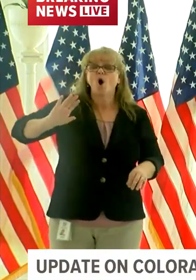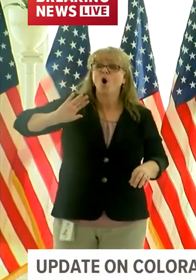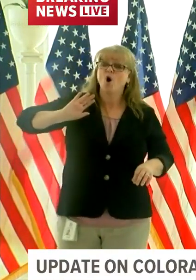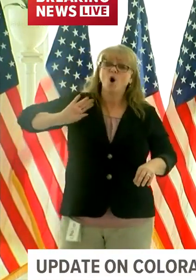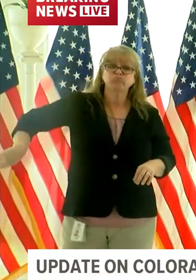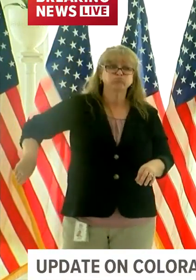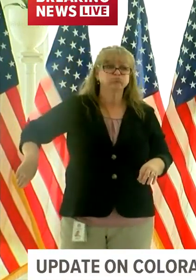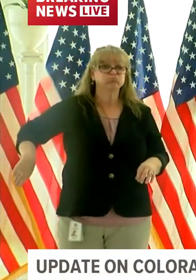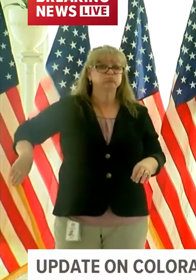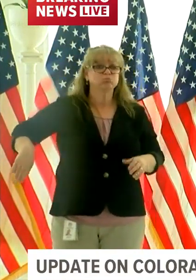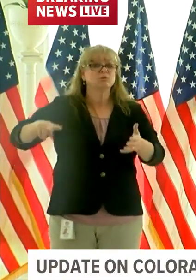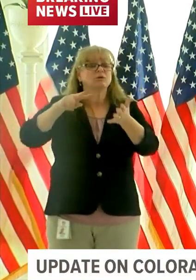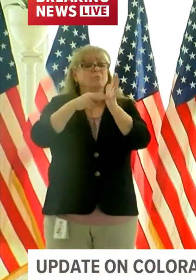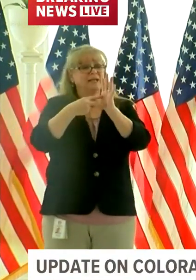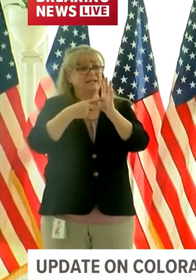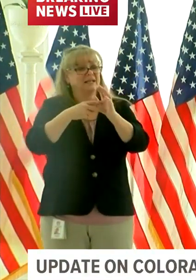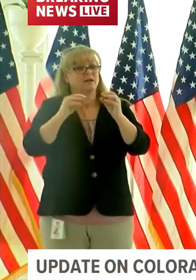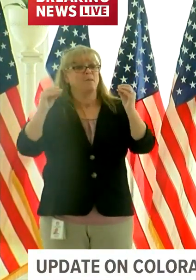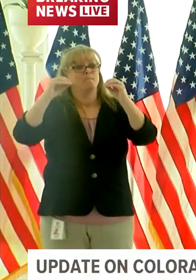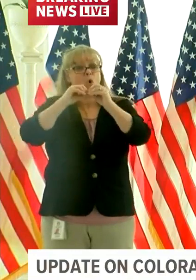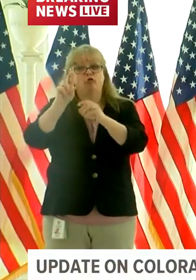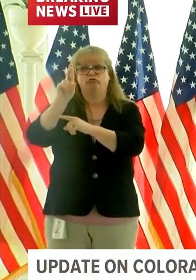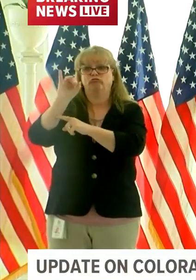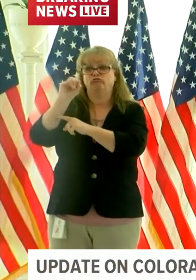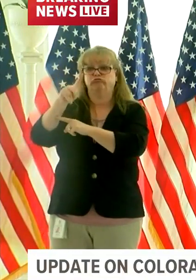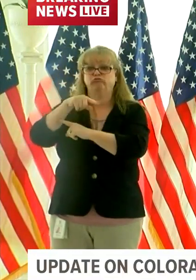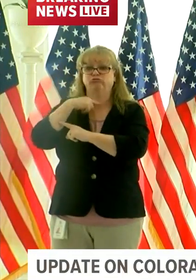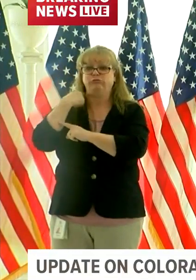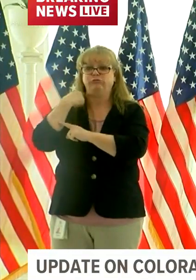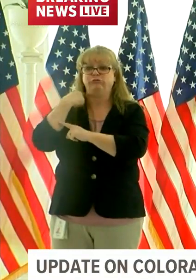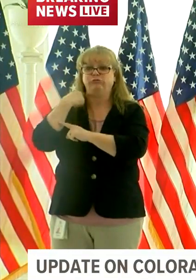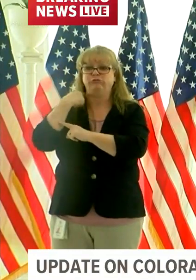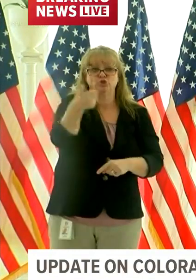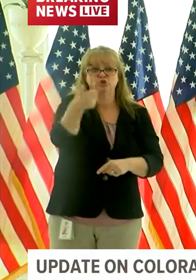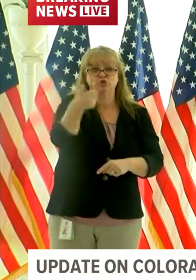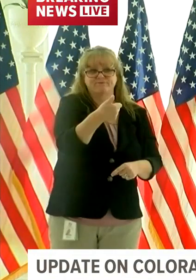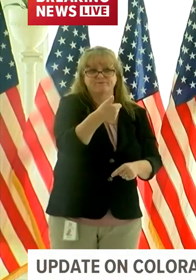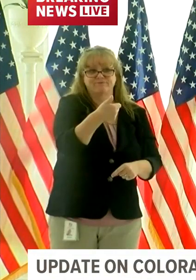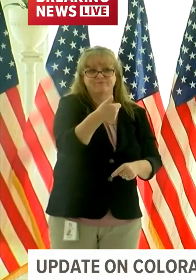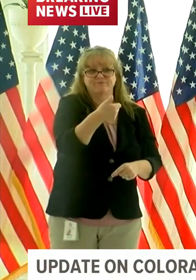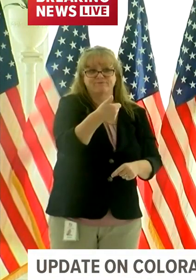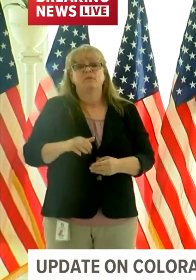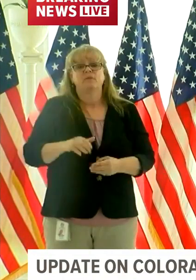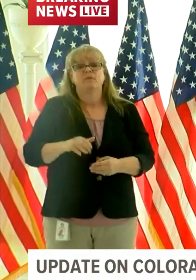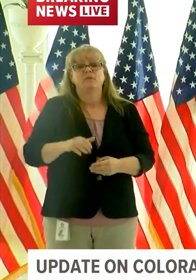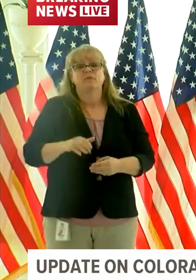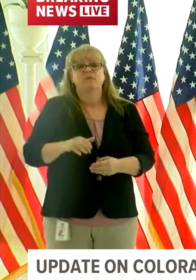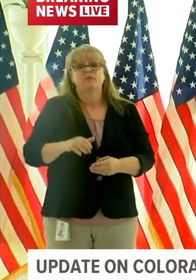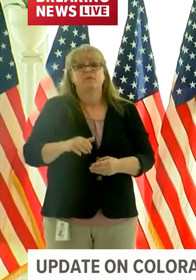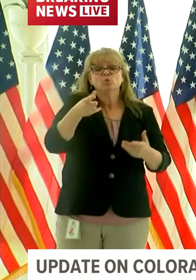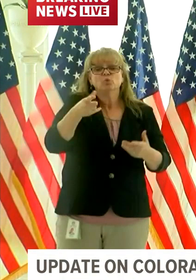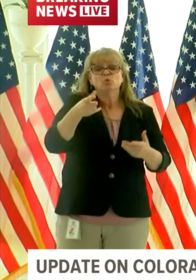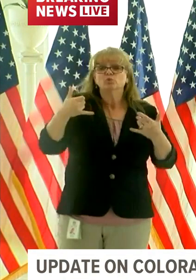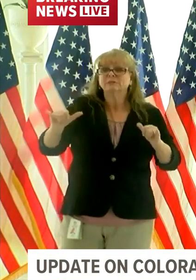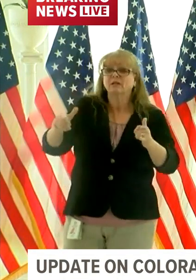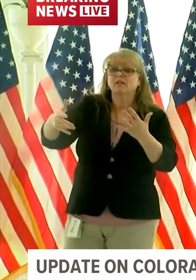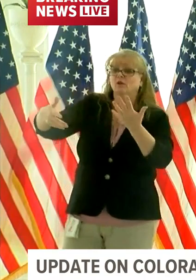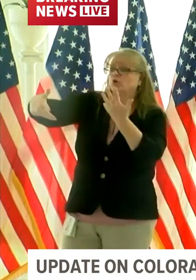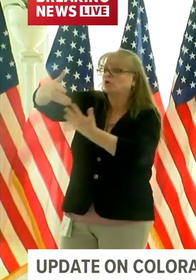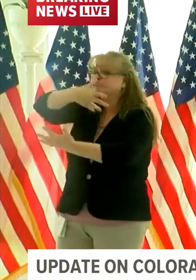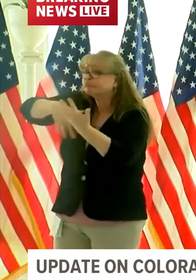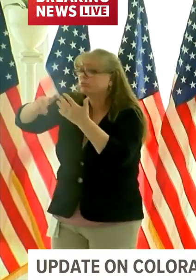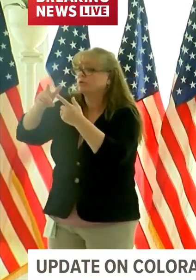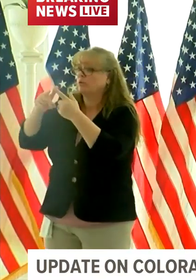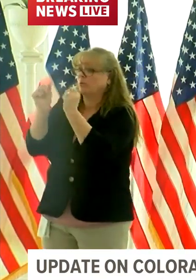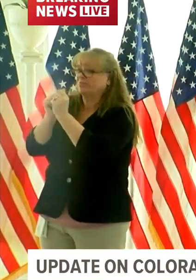because if people are going out and mixing and socializing and not wearing masks, it prolongs this